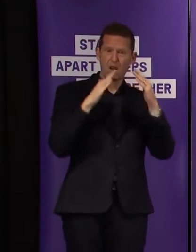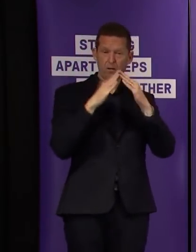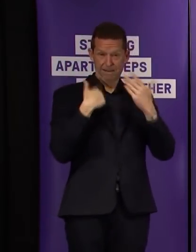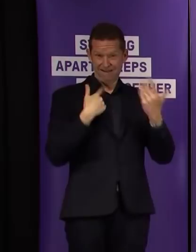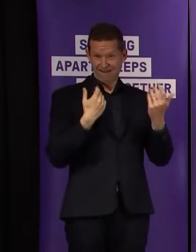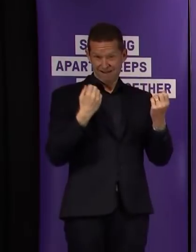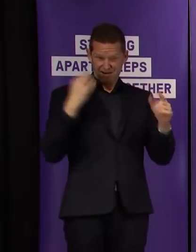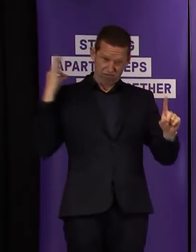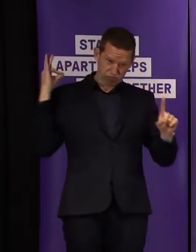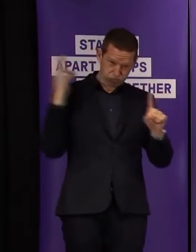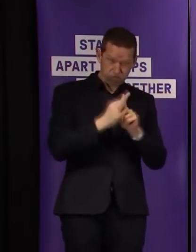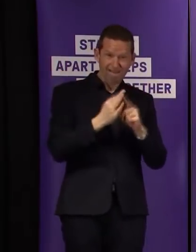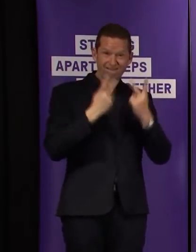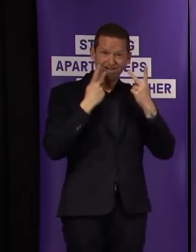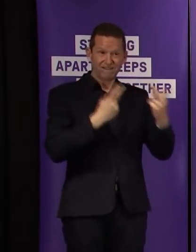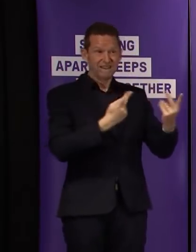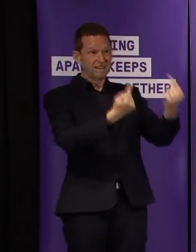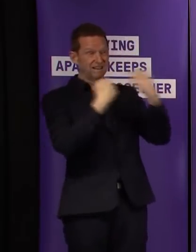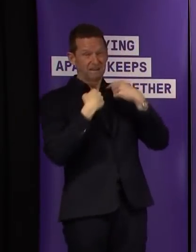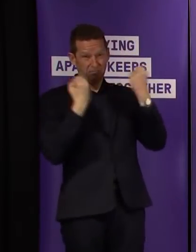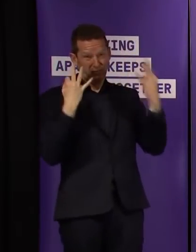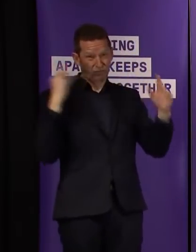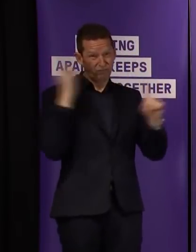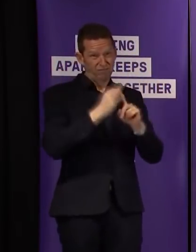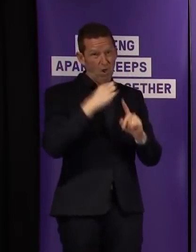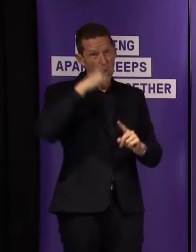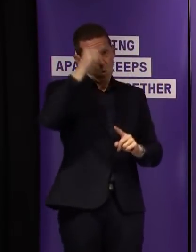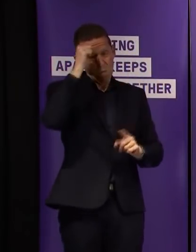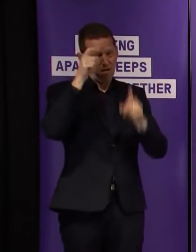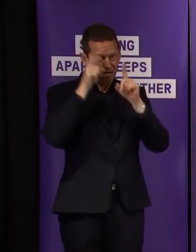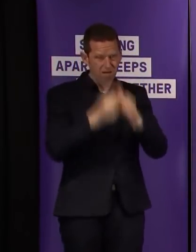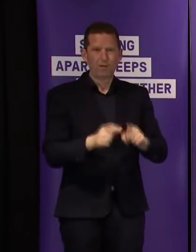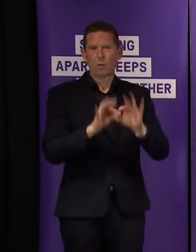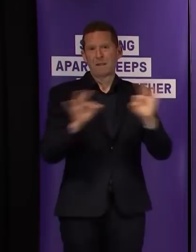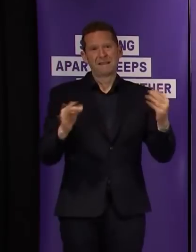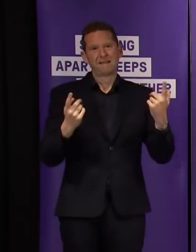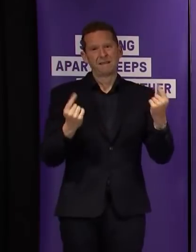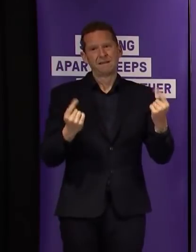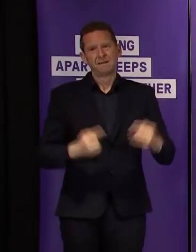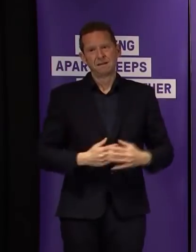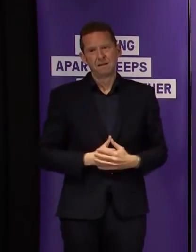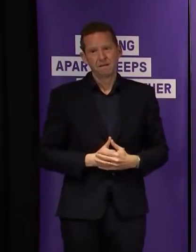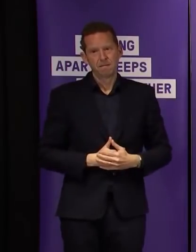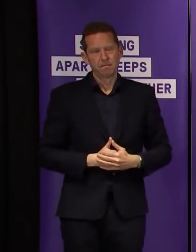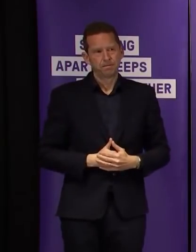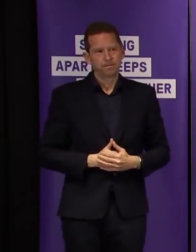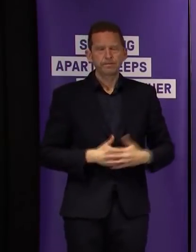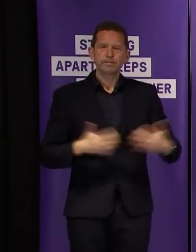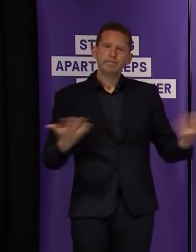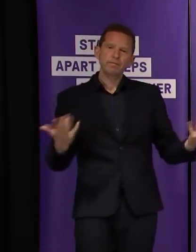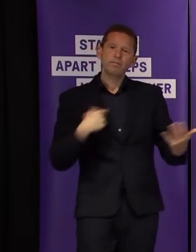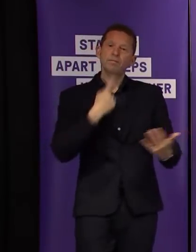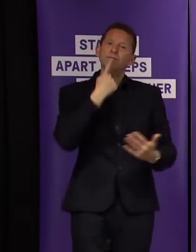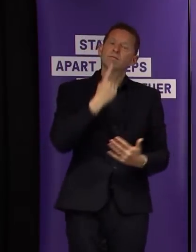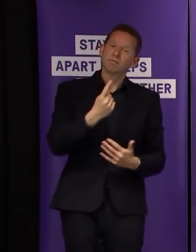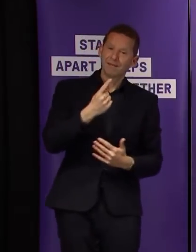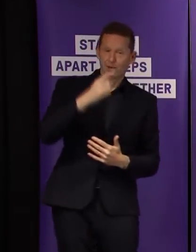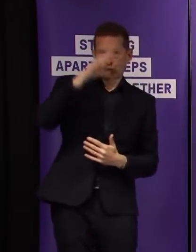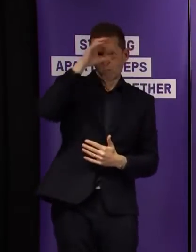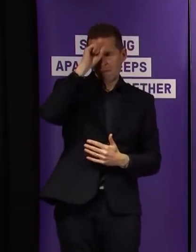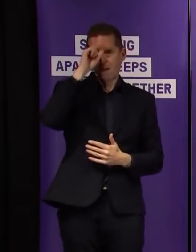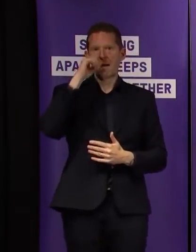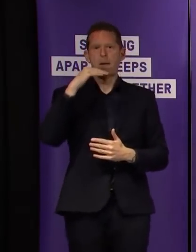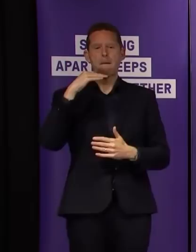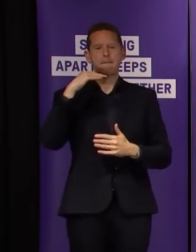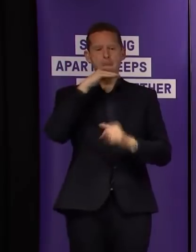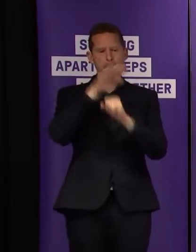visitors for a very long time, and it's tough. It's really, really tough. You know, but I'll put it to you this way, notwithstanding some of the metro